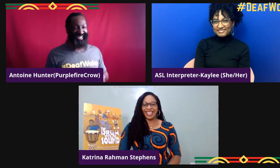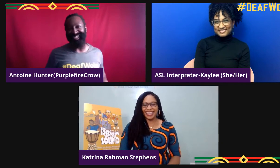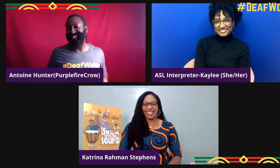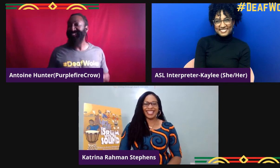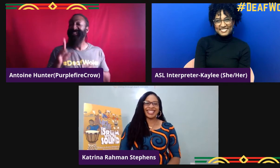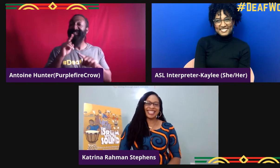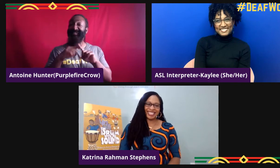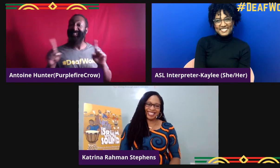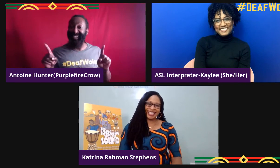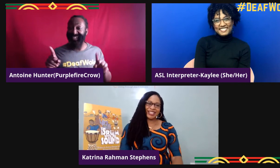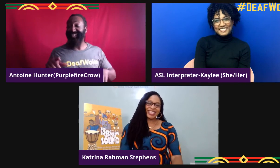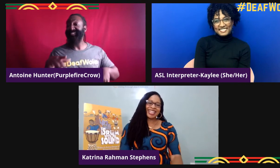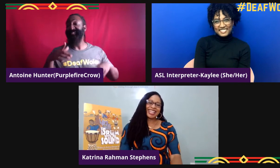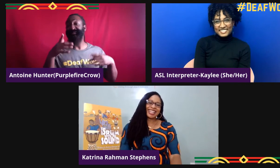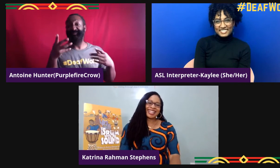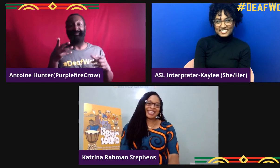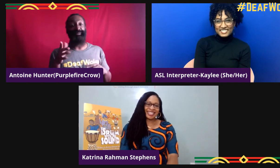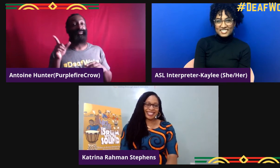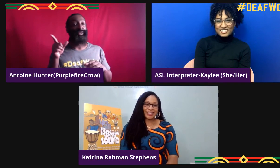Wink, wink.